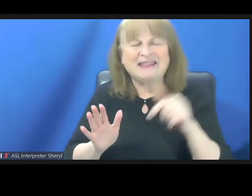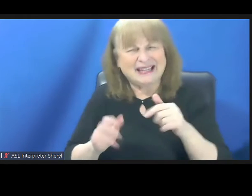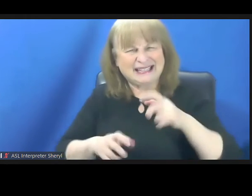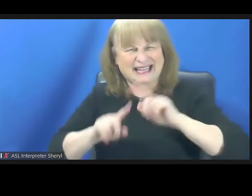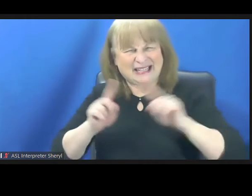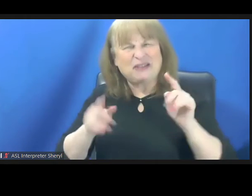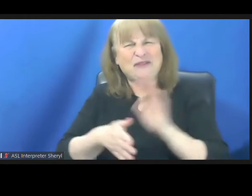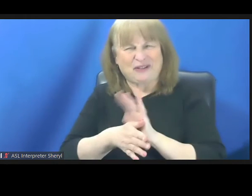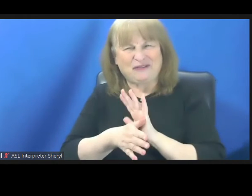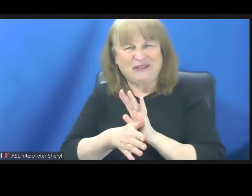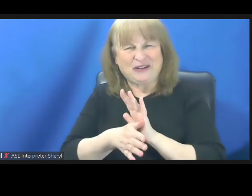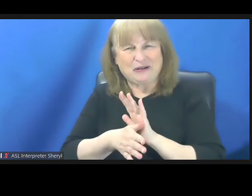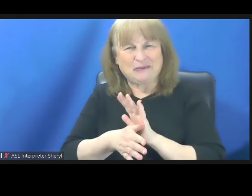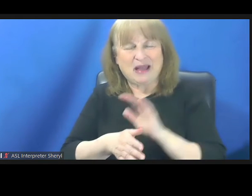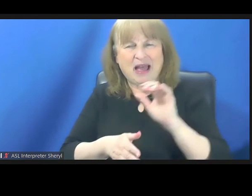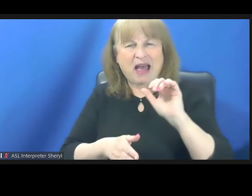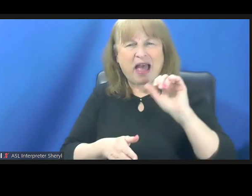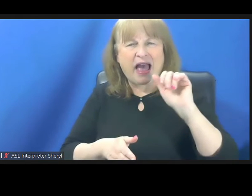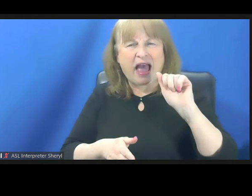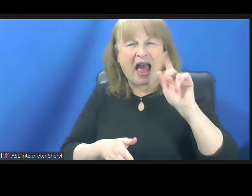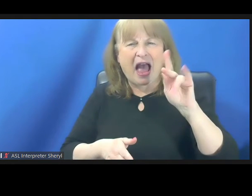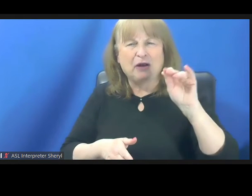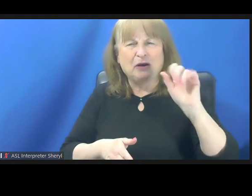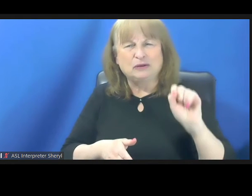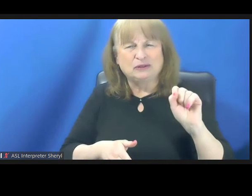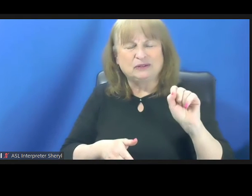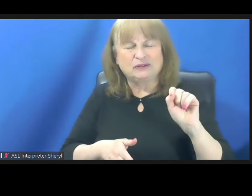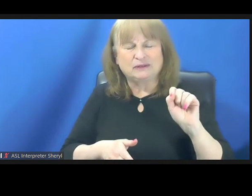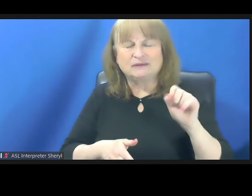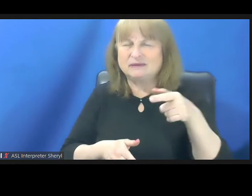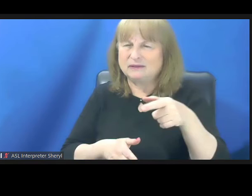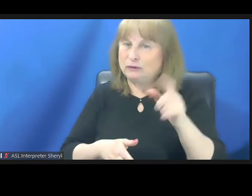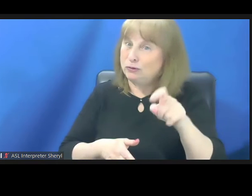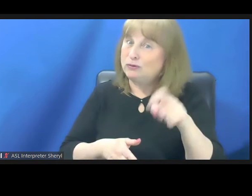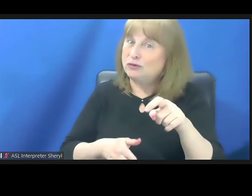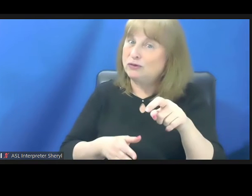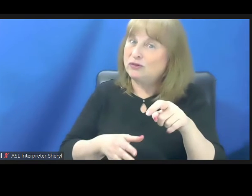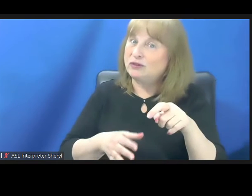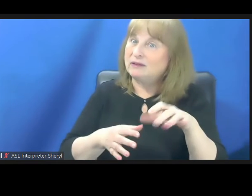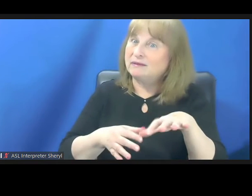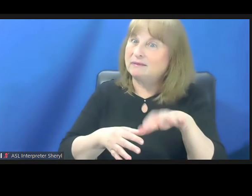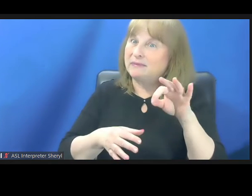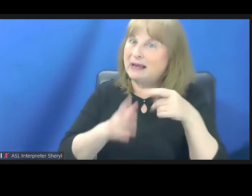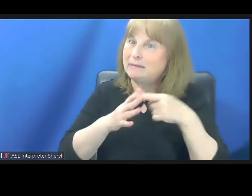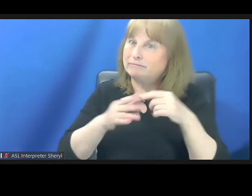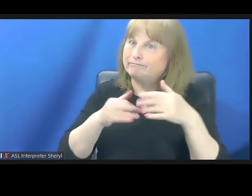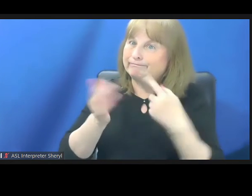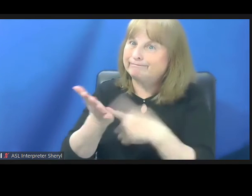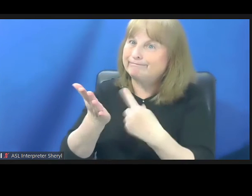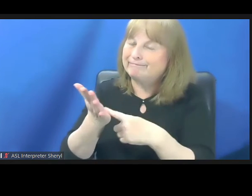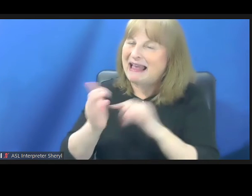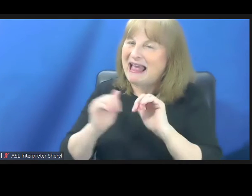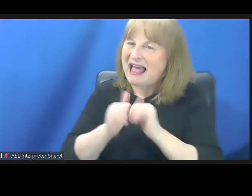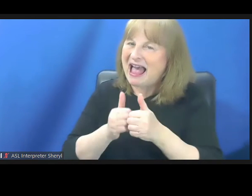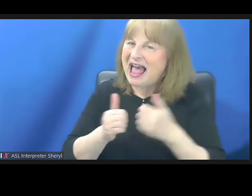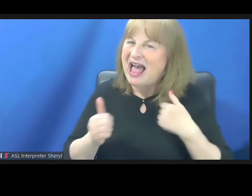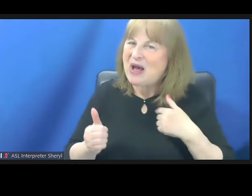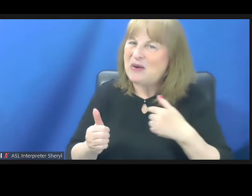different film in that Ákos. Ákos, you should pick up on how